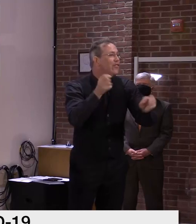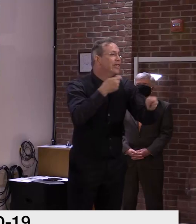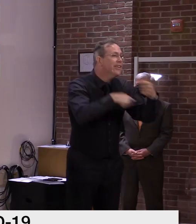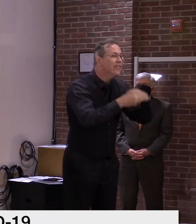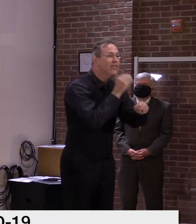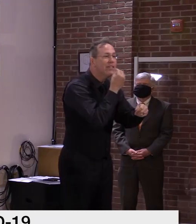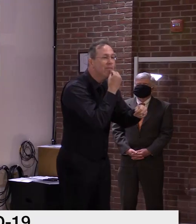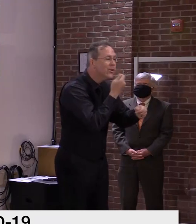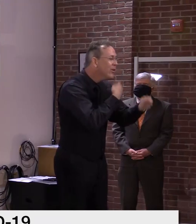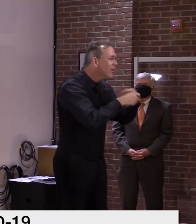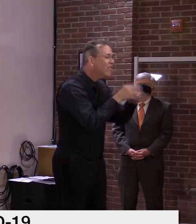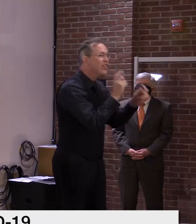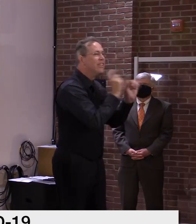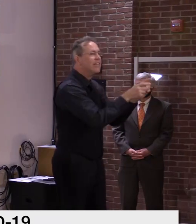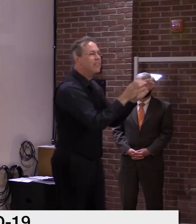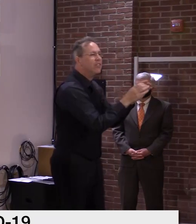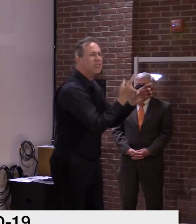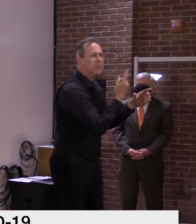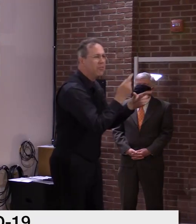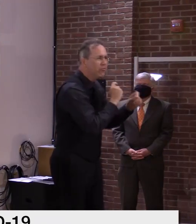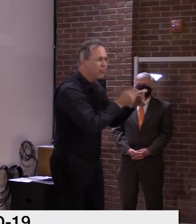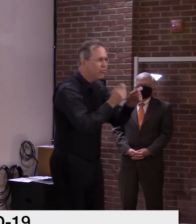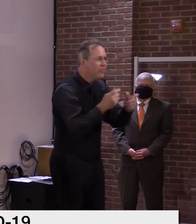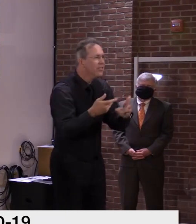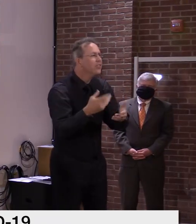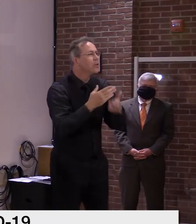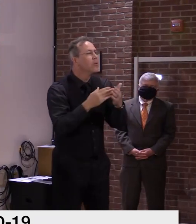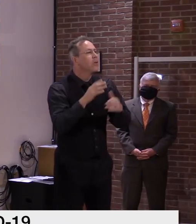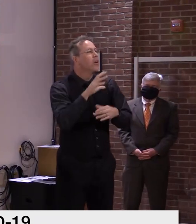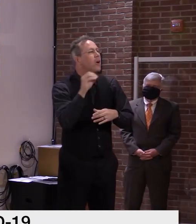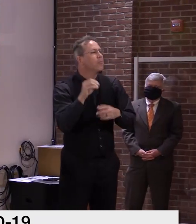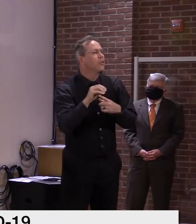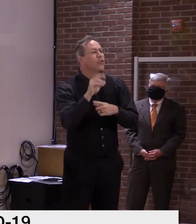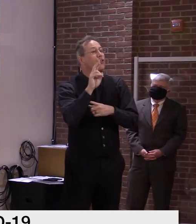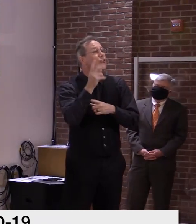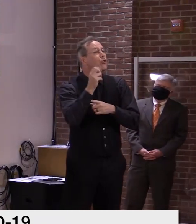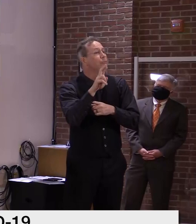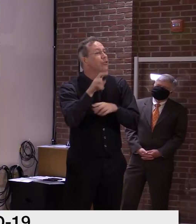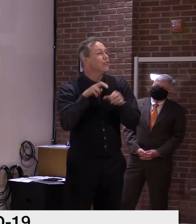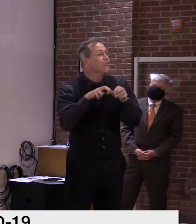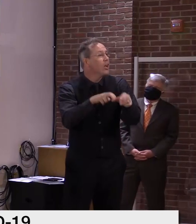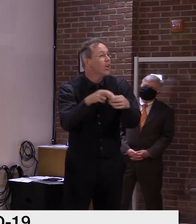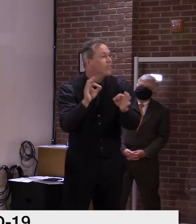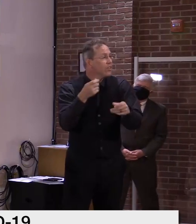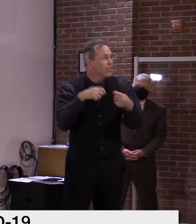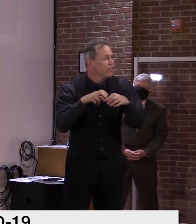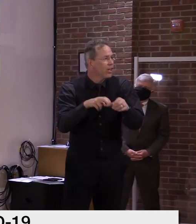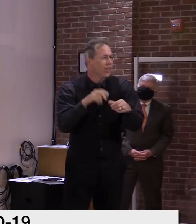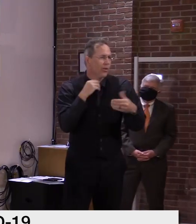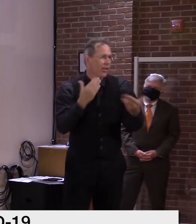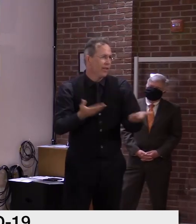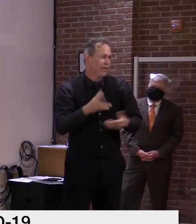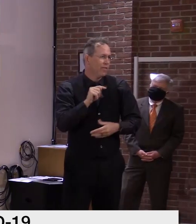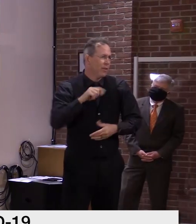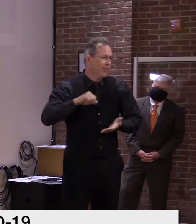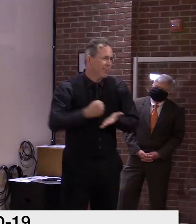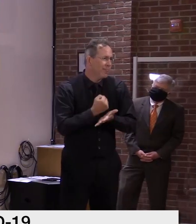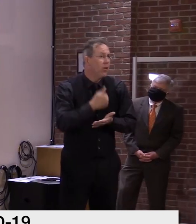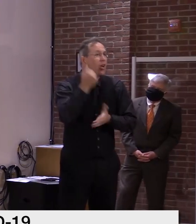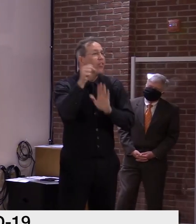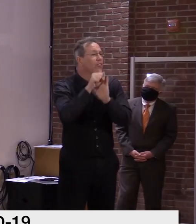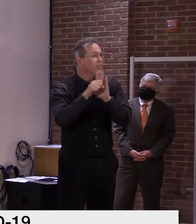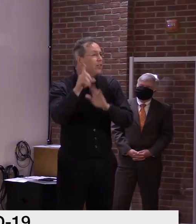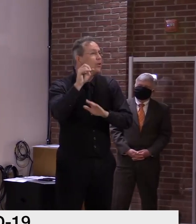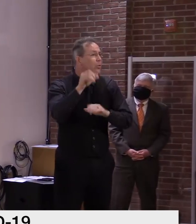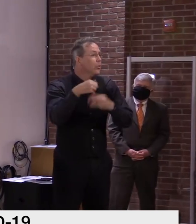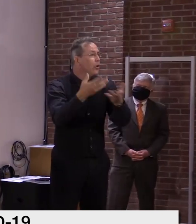Uber, although we don't have many Lyft and Uber drivers in the state, but throughout the nation, they're giving free rides